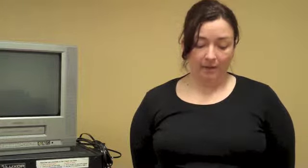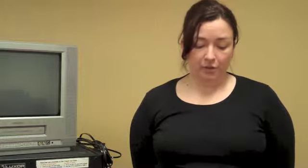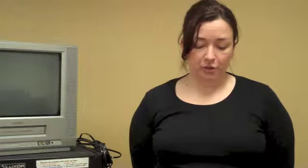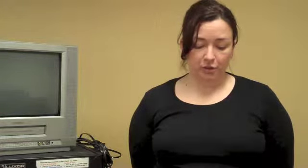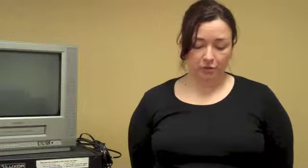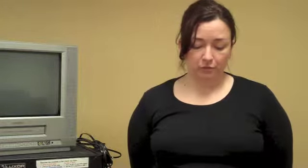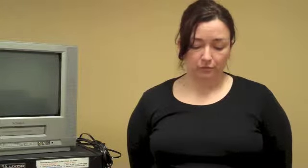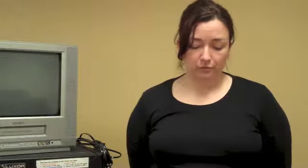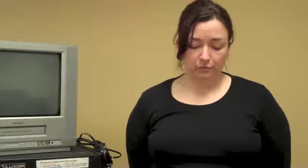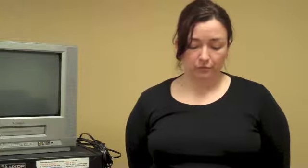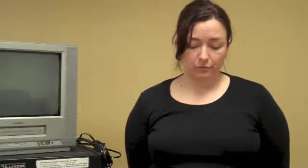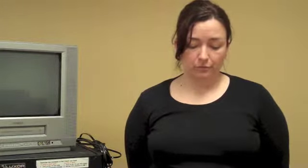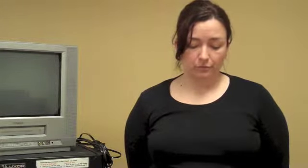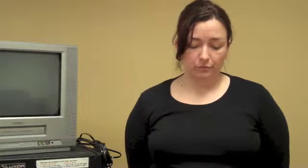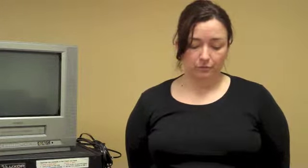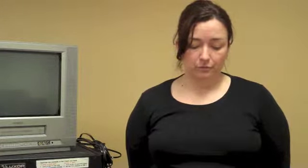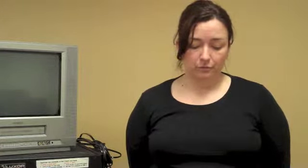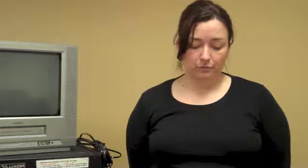how much